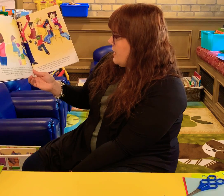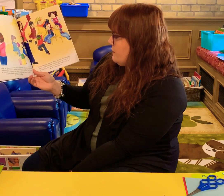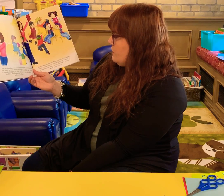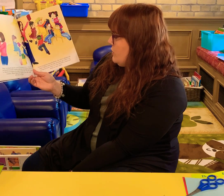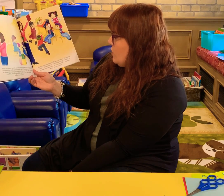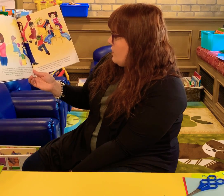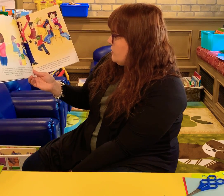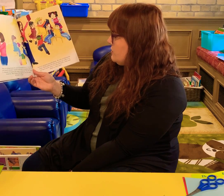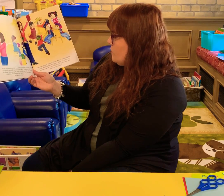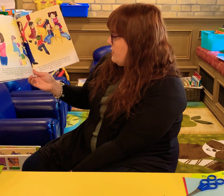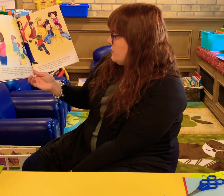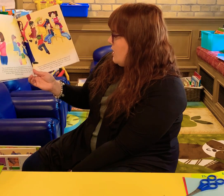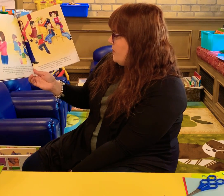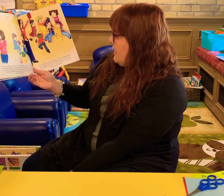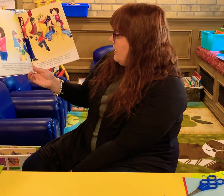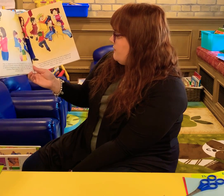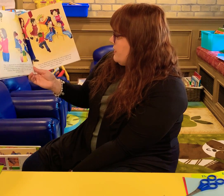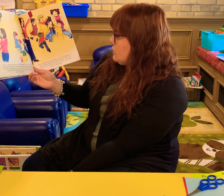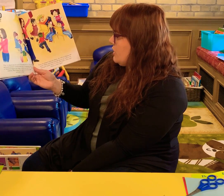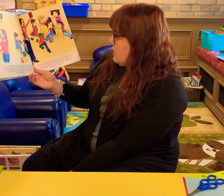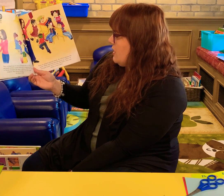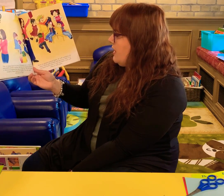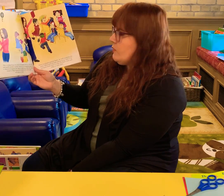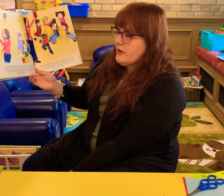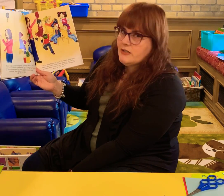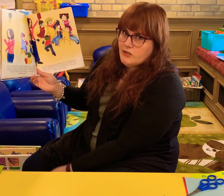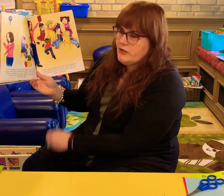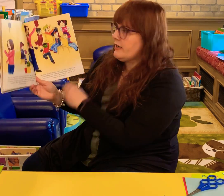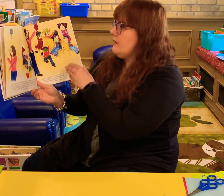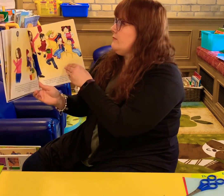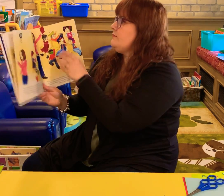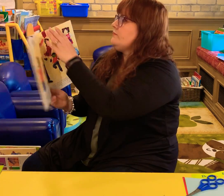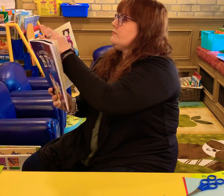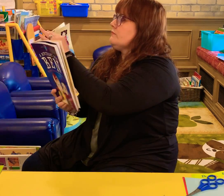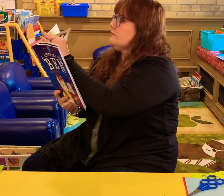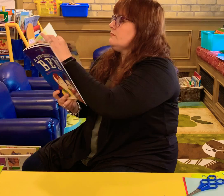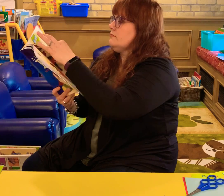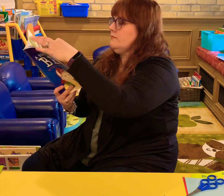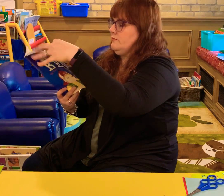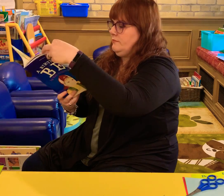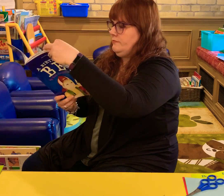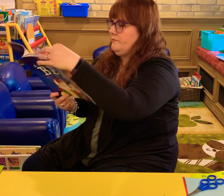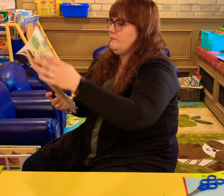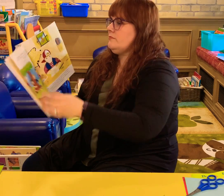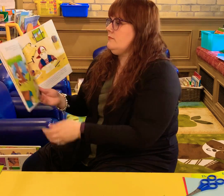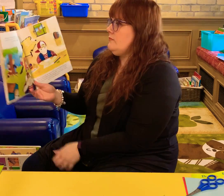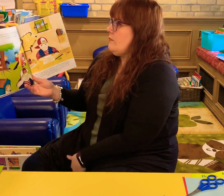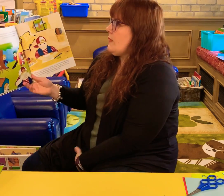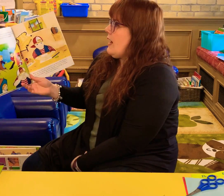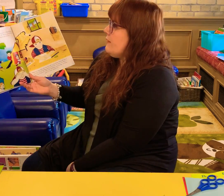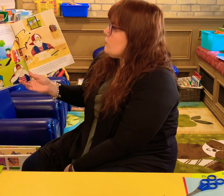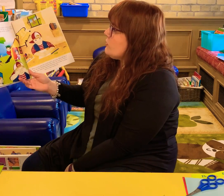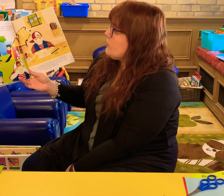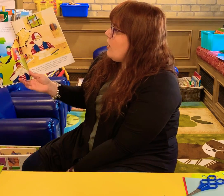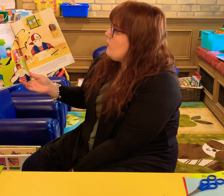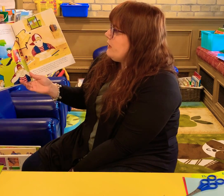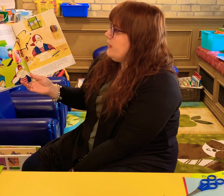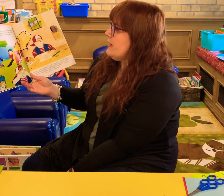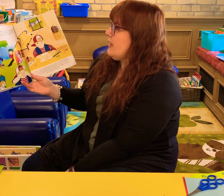everyone know where to when to stop and find a chair and when to start again afterwards we all played a game